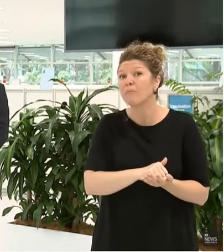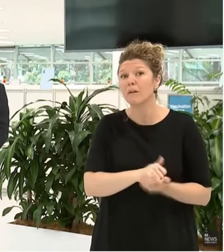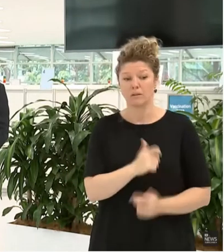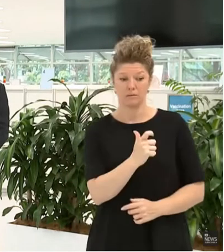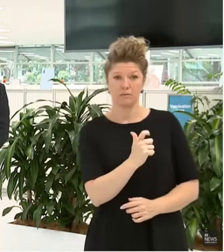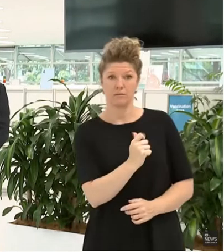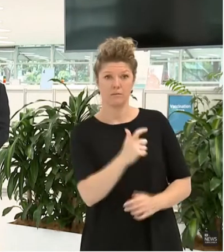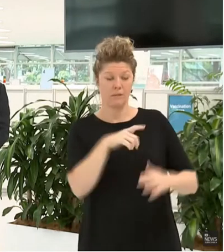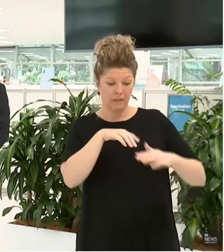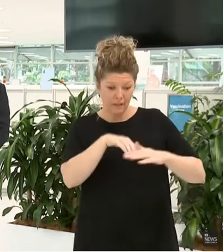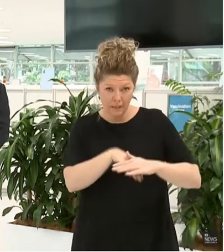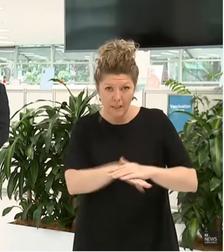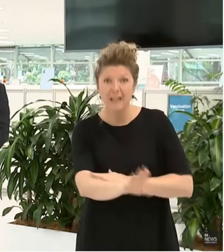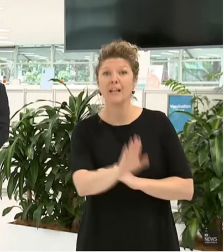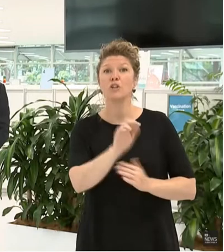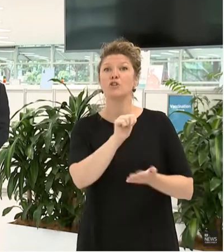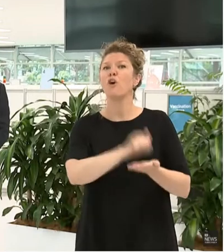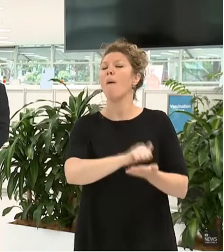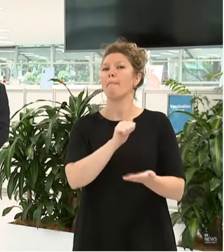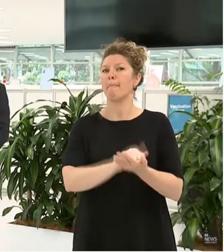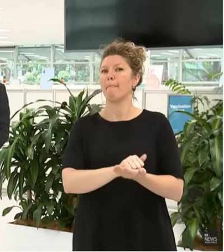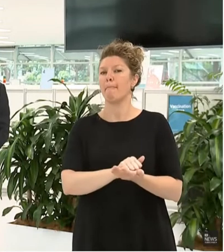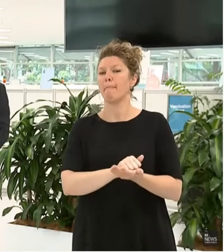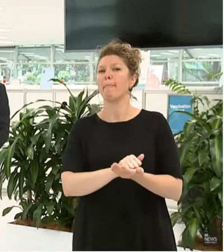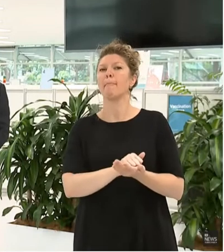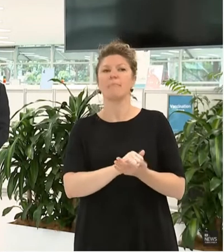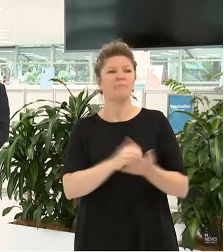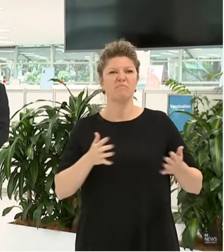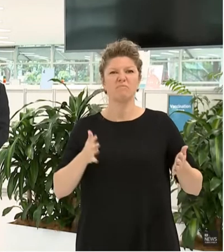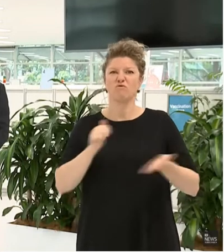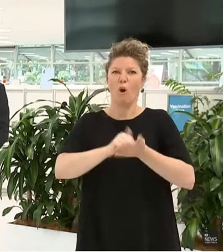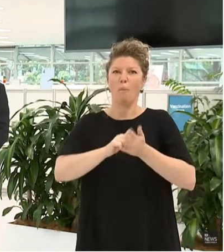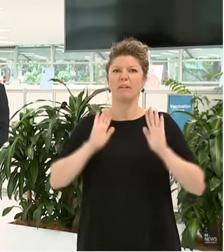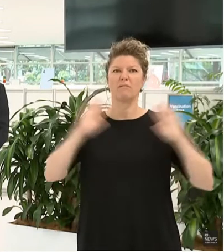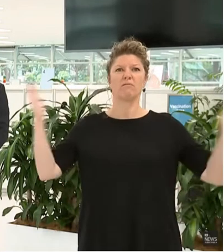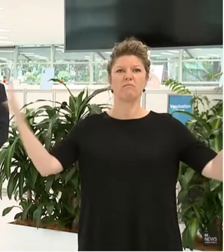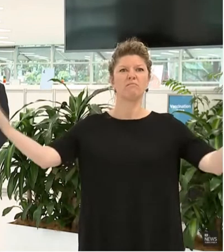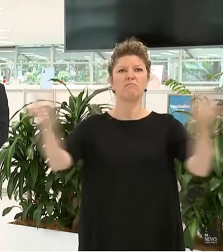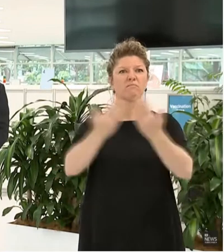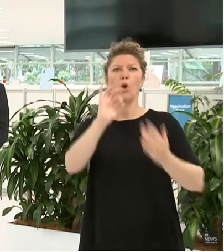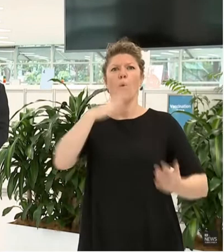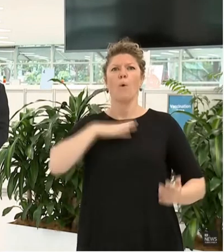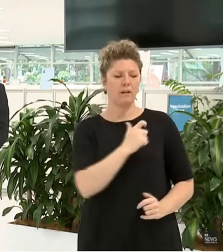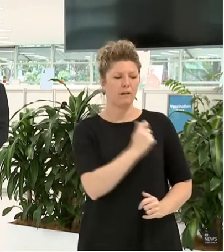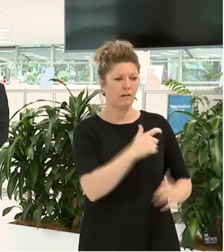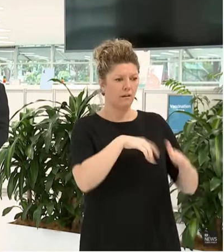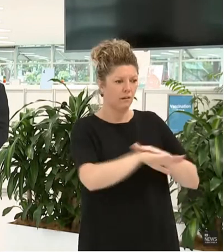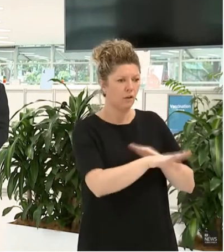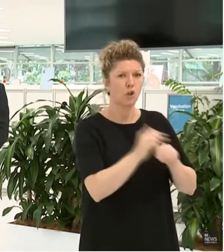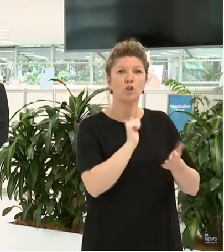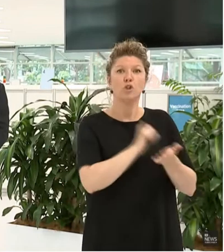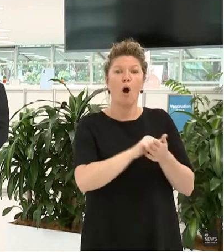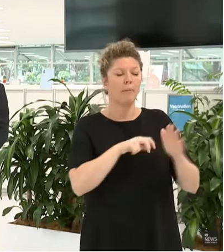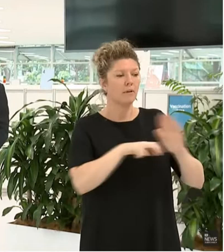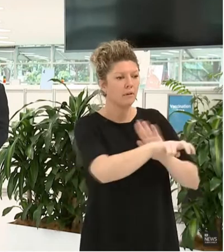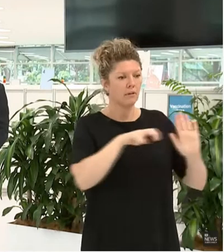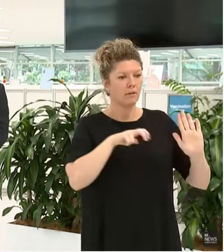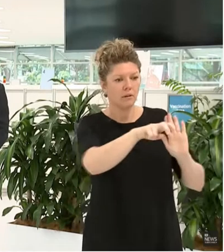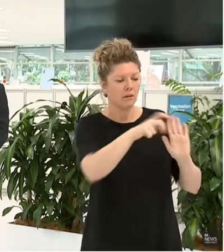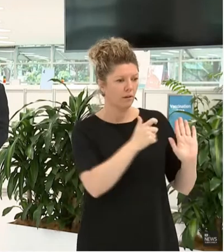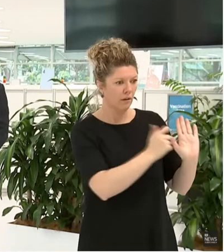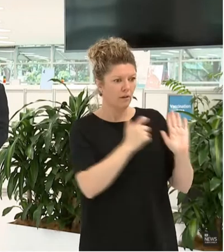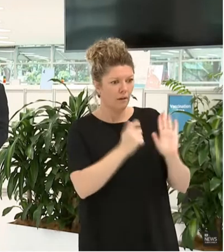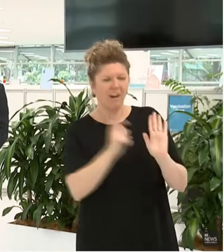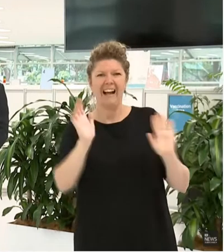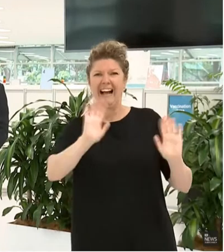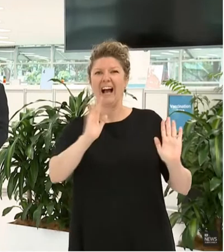one check-in code. You just need to check in when you go into a retail centre. You won't need to do it at every single store. And that's on the advice of